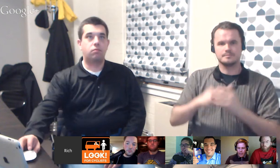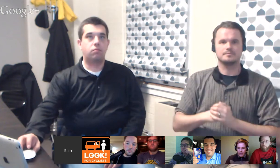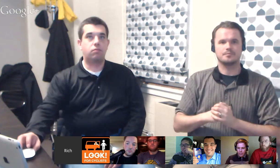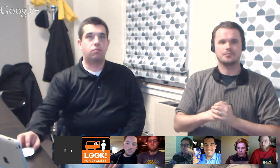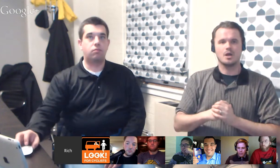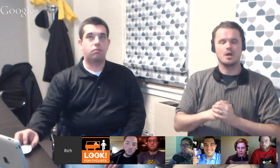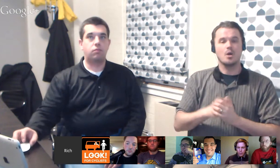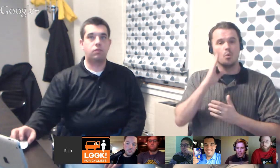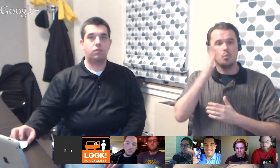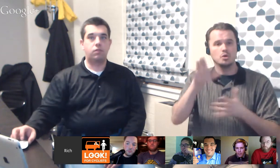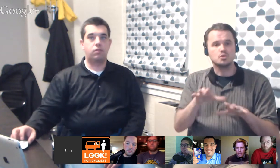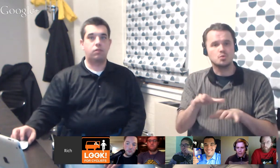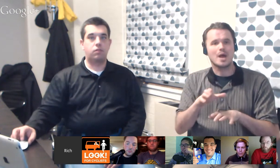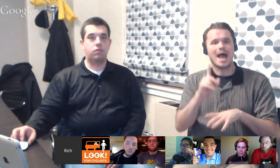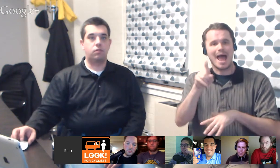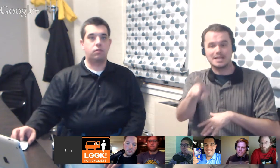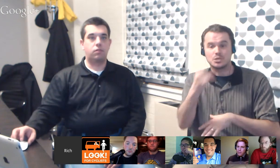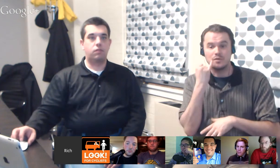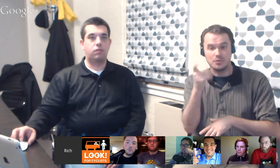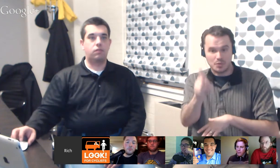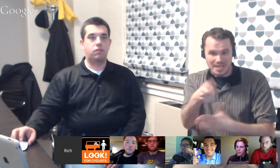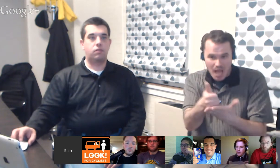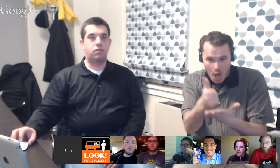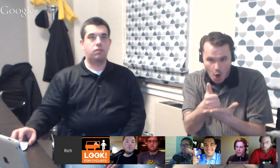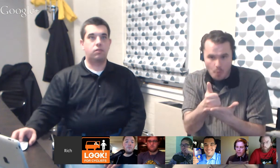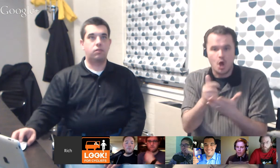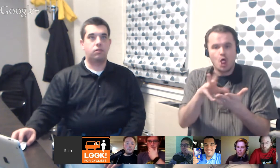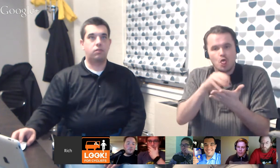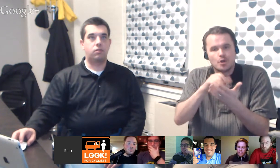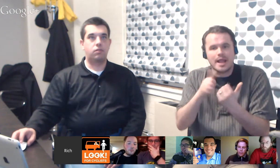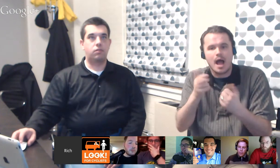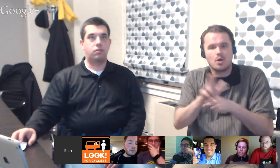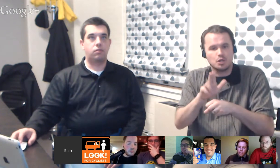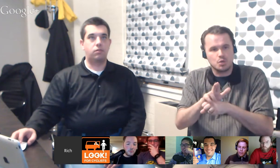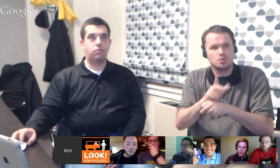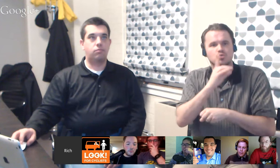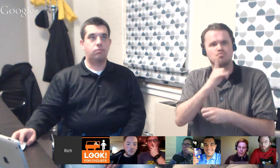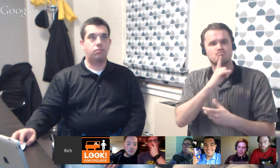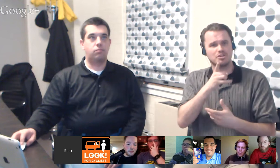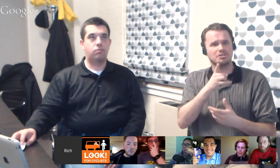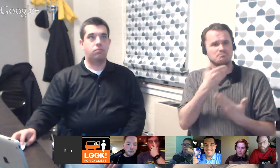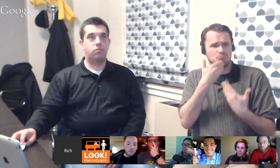is it will ask you if you need training on how to use that screen reader. So it's actually quite good.